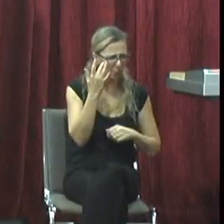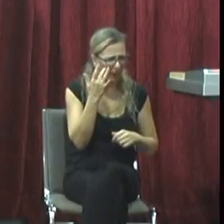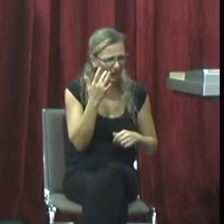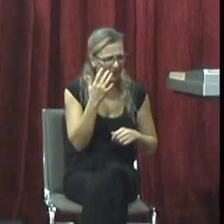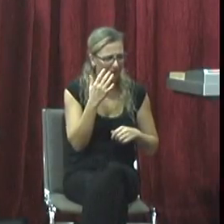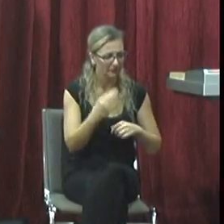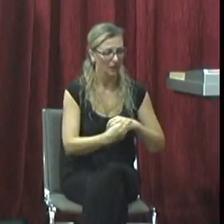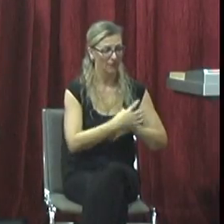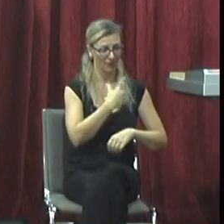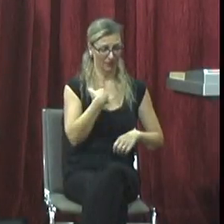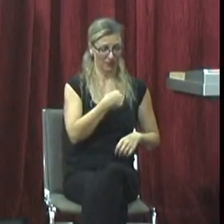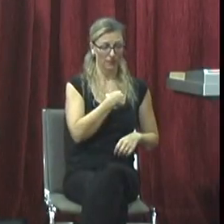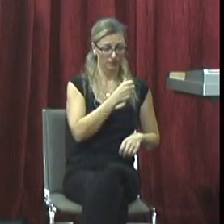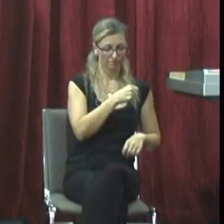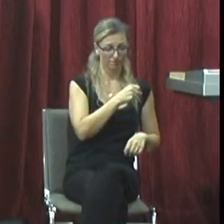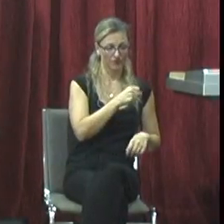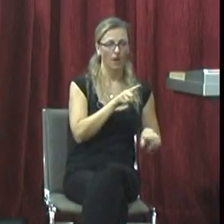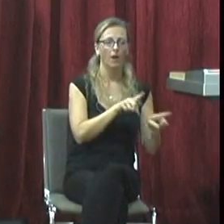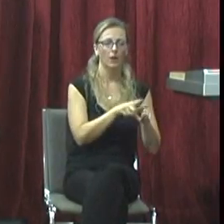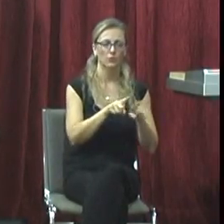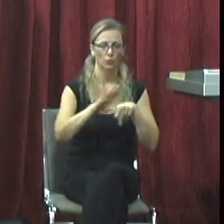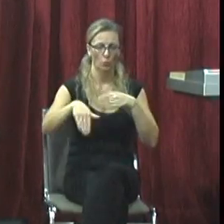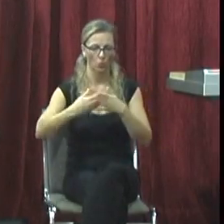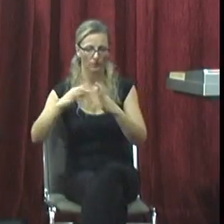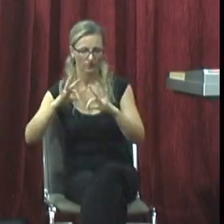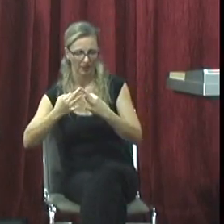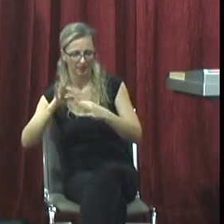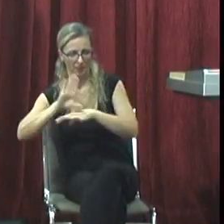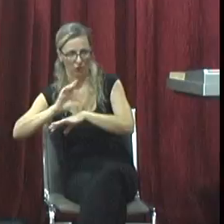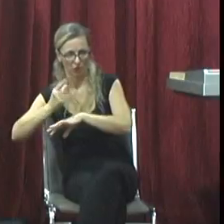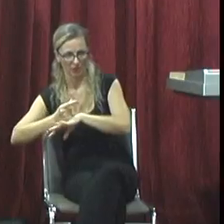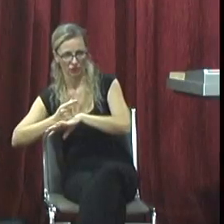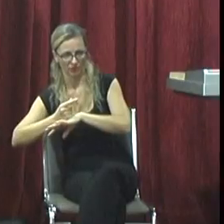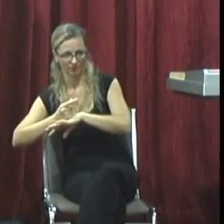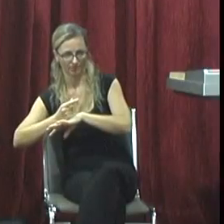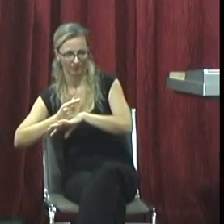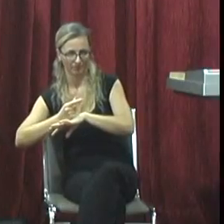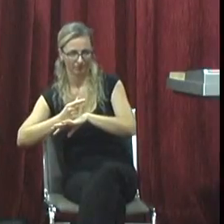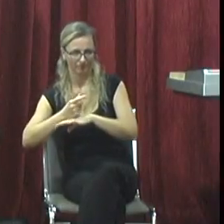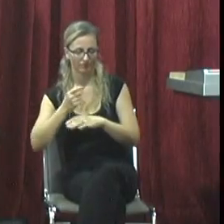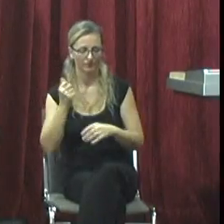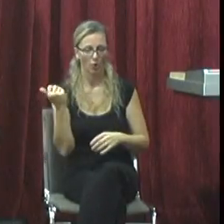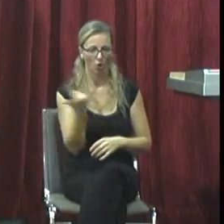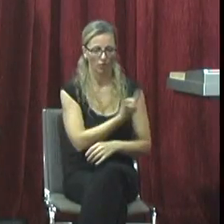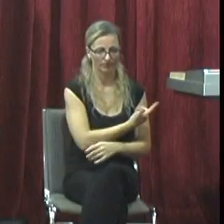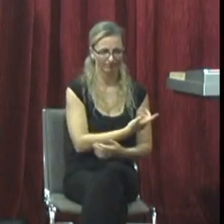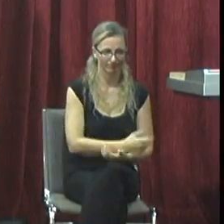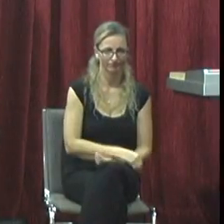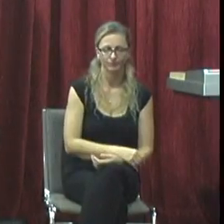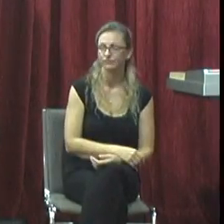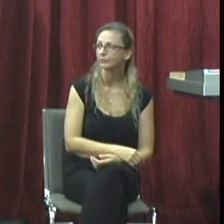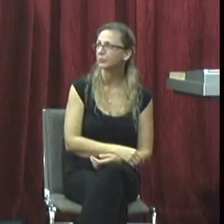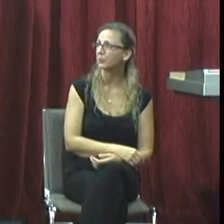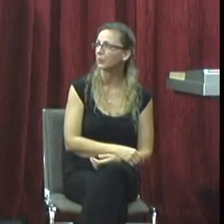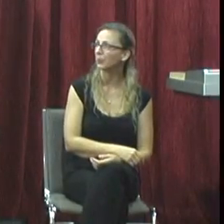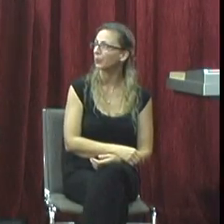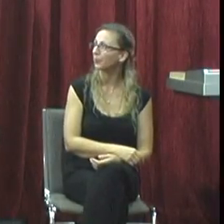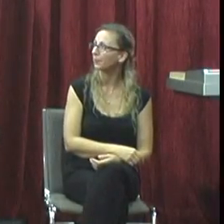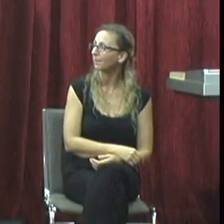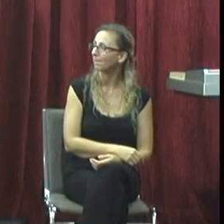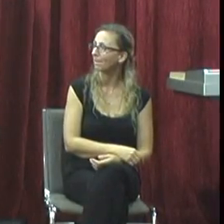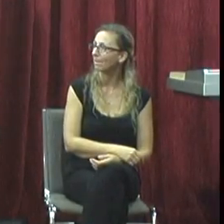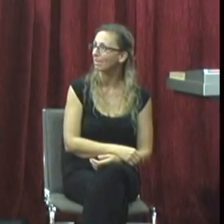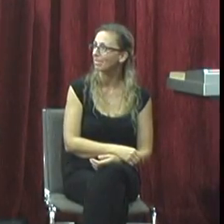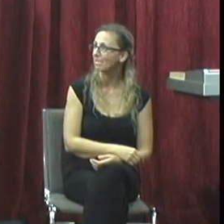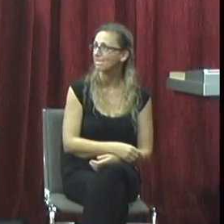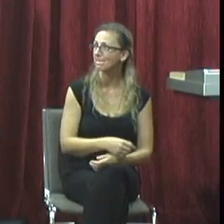it also affects your family and your congregation. In 1 Peter chapter 2, we're called living stones